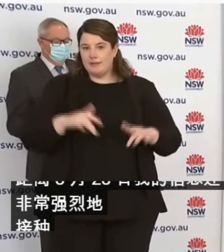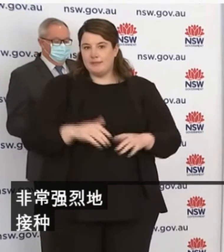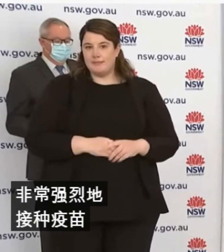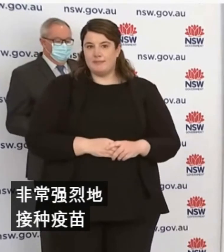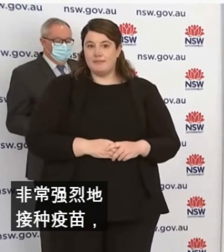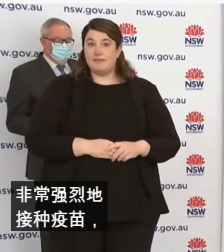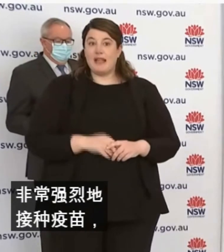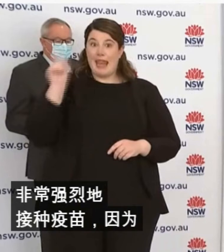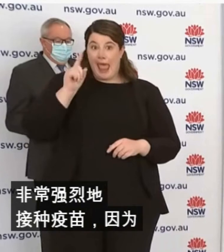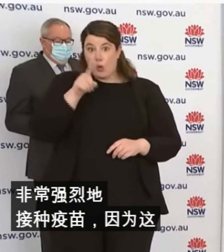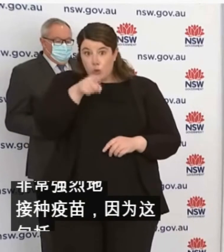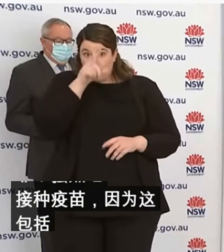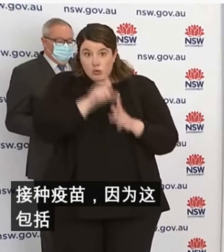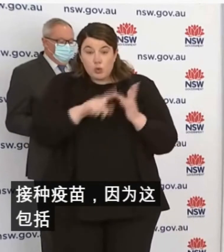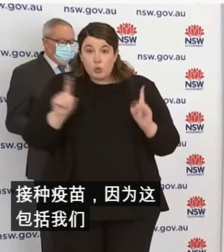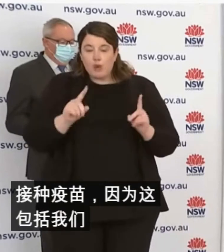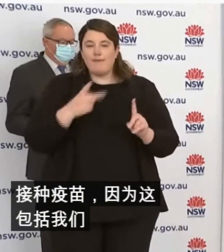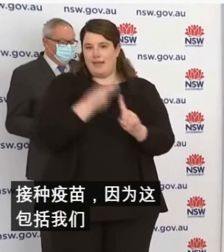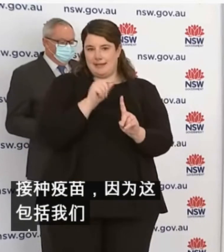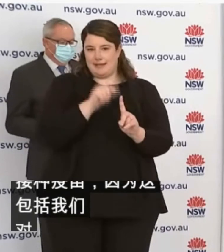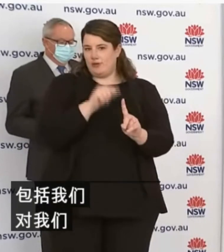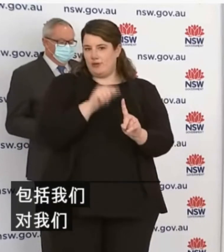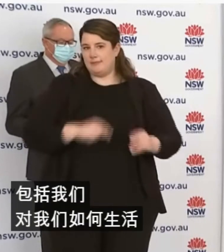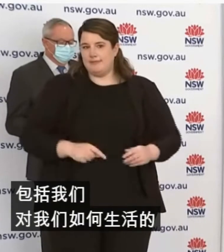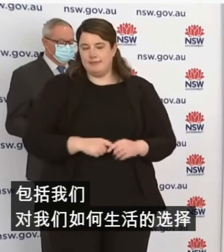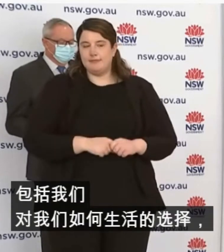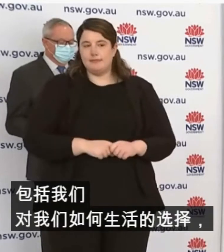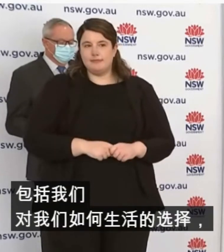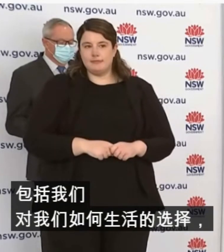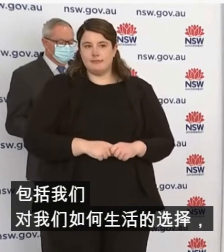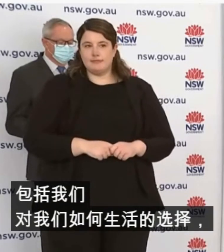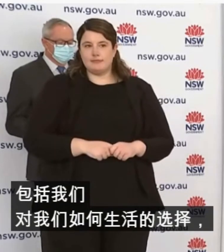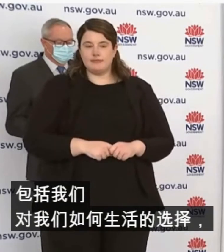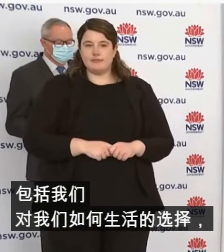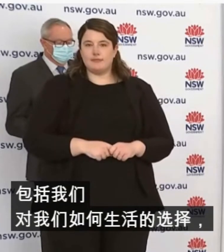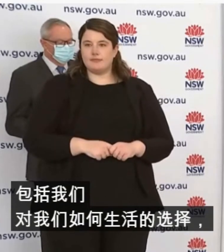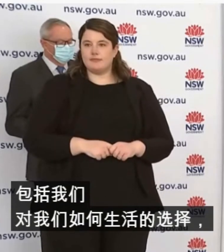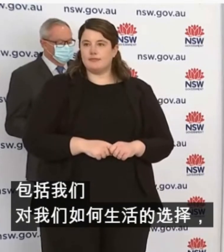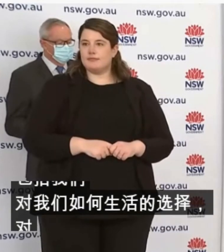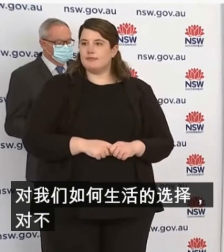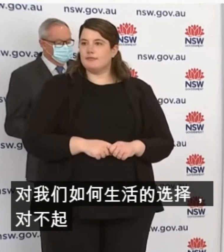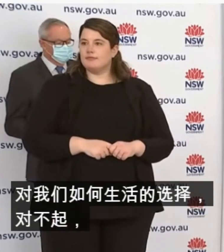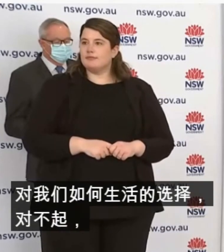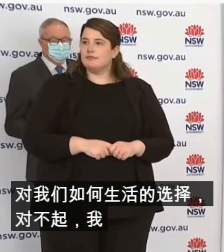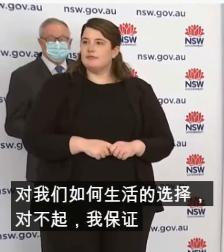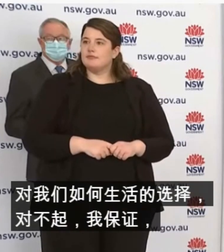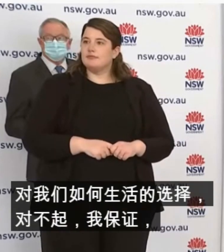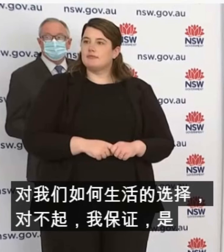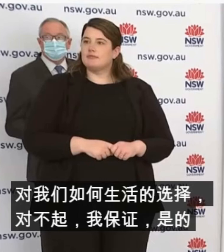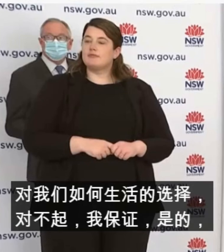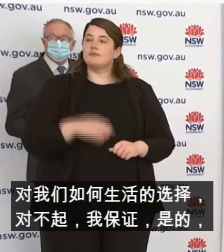get vaccinated, because that includes the options we have for how we live moving forward. Oh, sorry, I promised Liz.